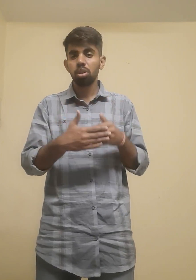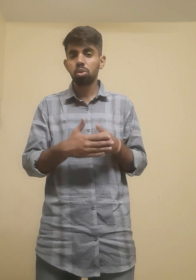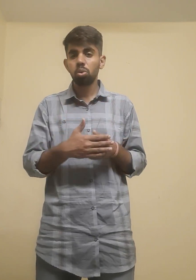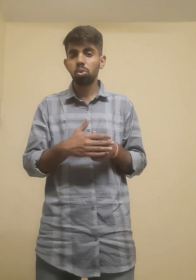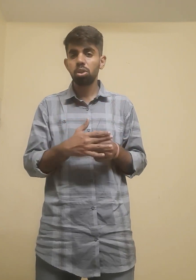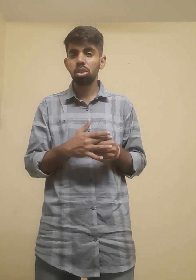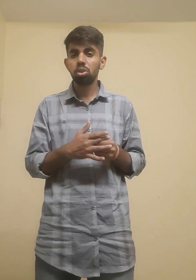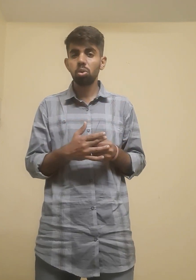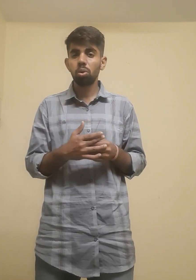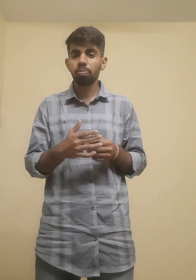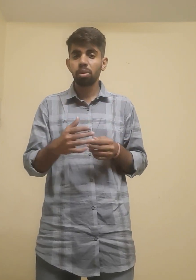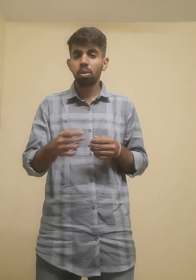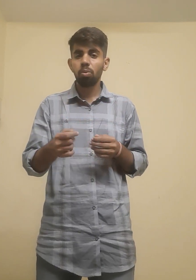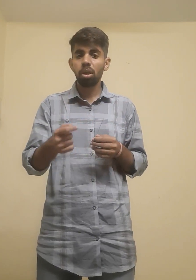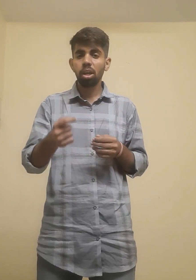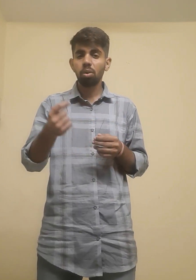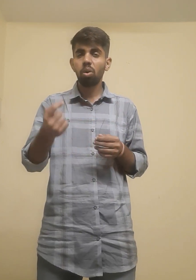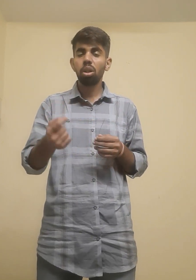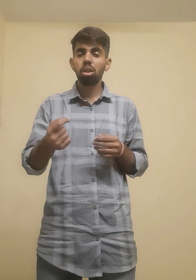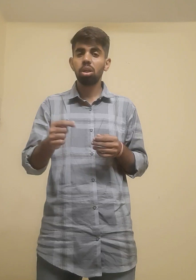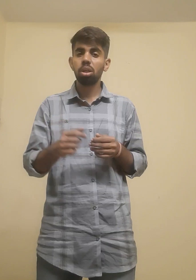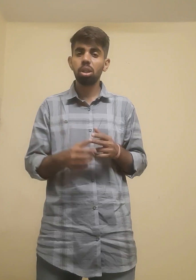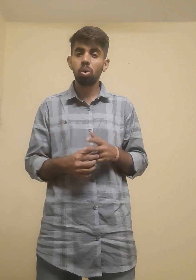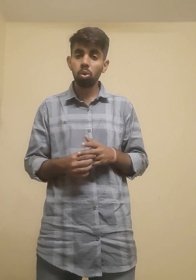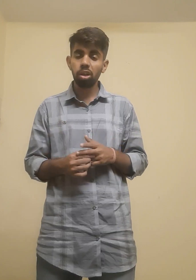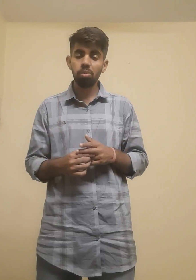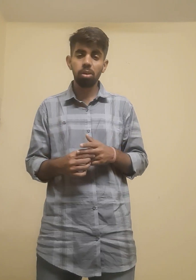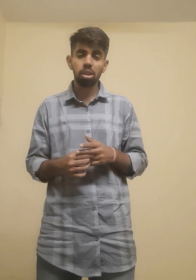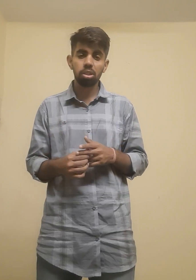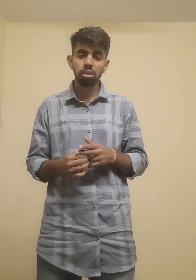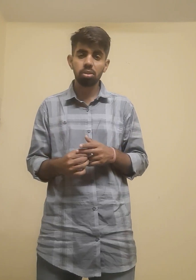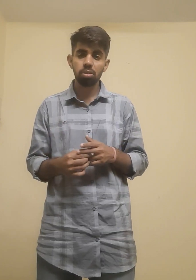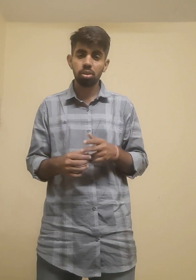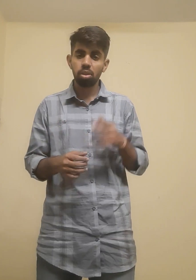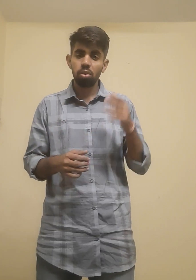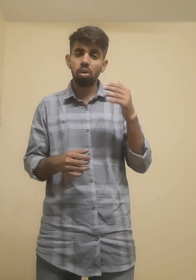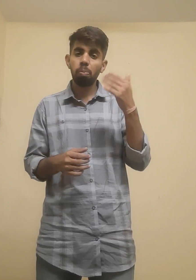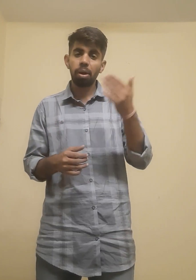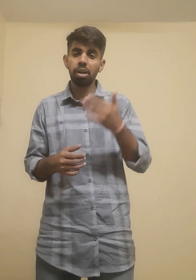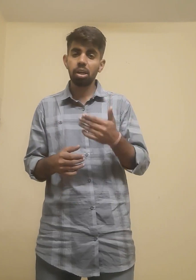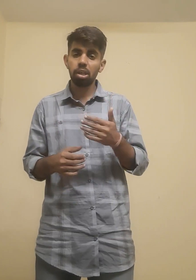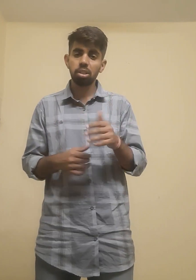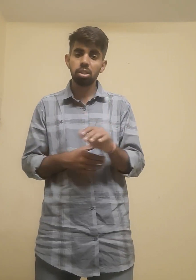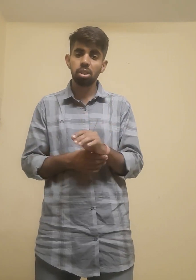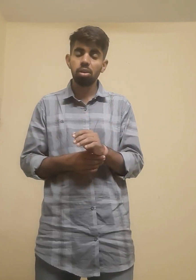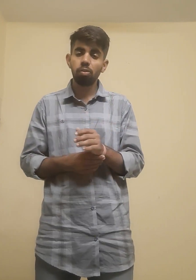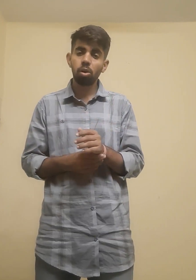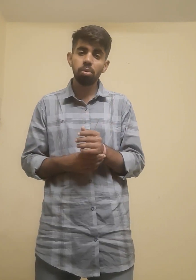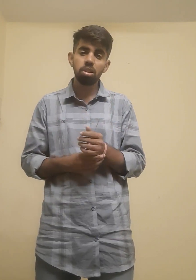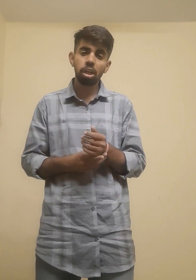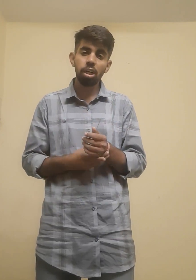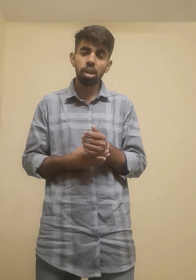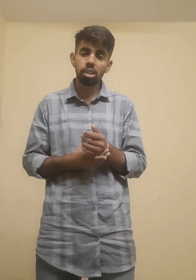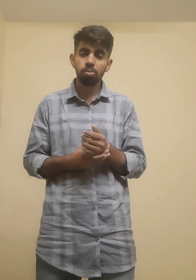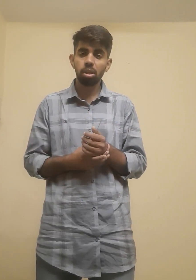So using show, we can call the overridden methods of parent class from a child class